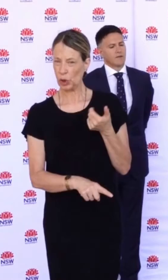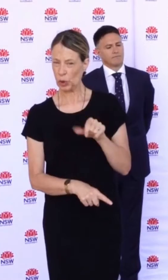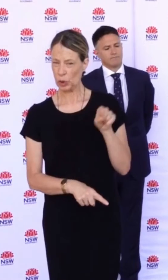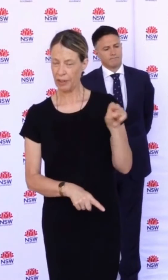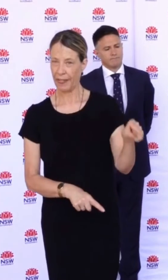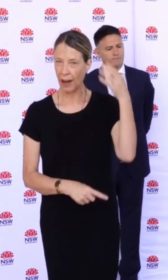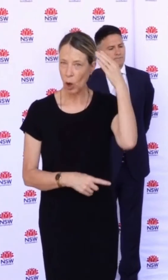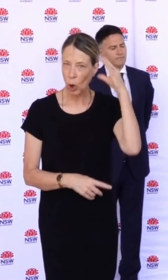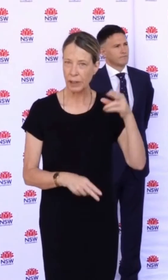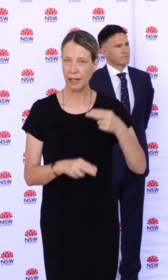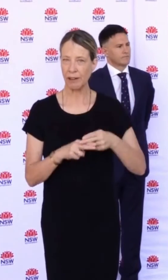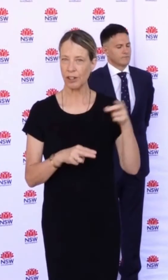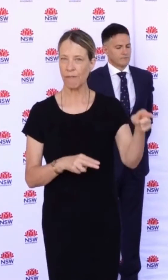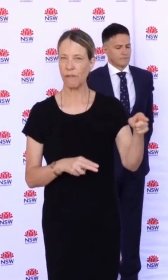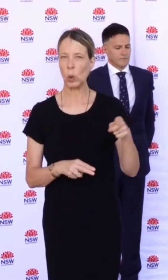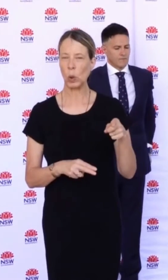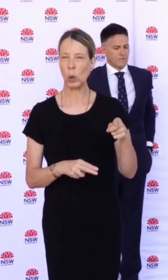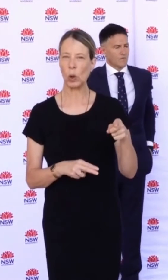here?